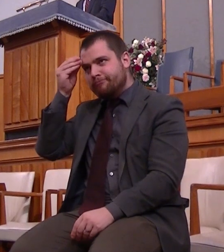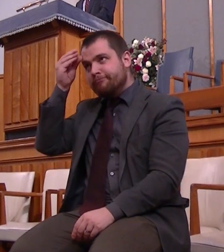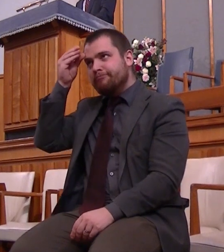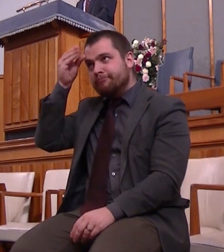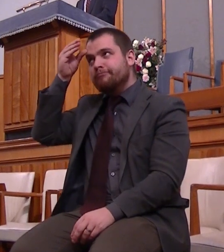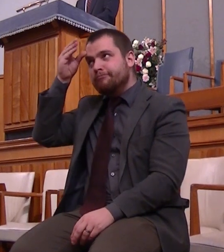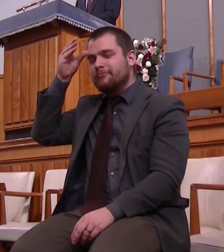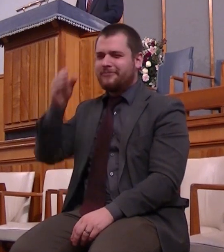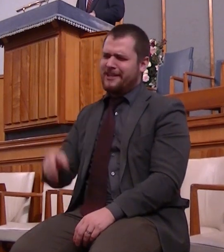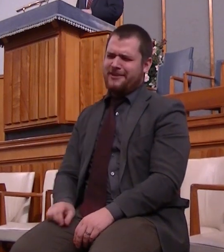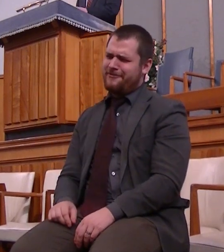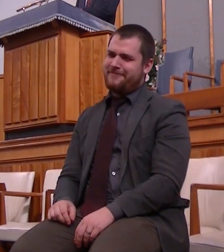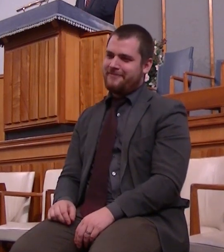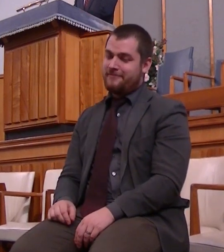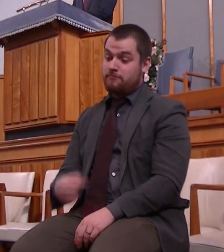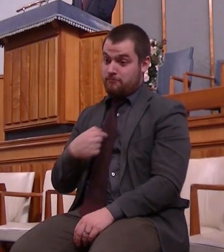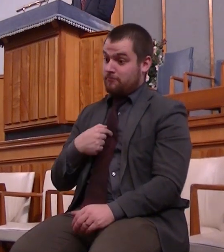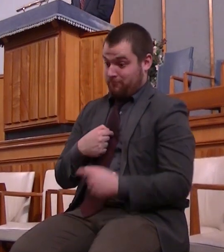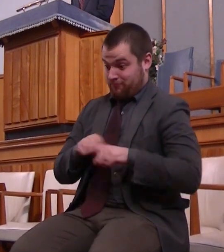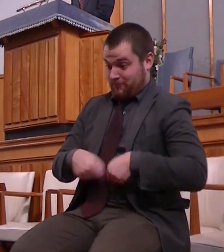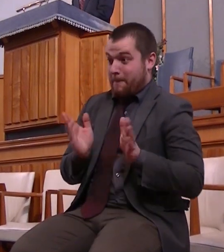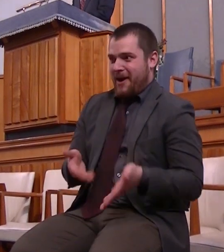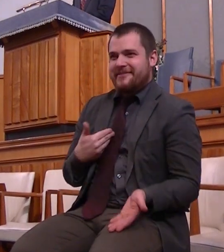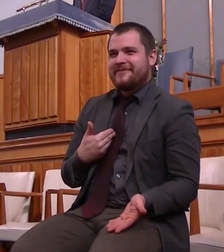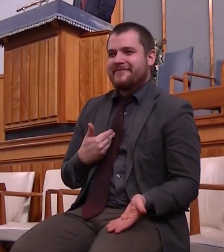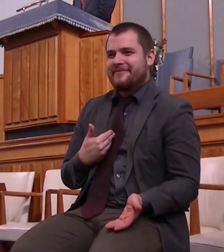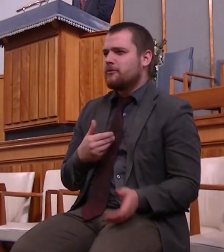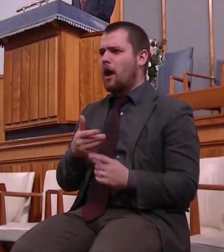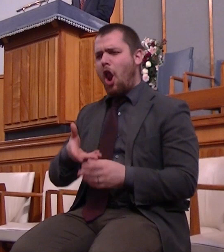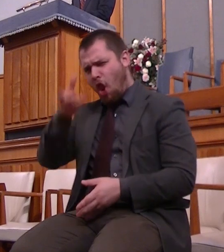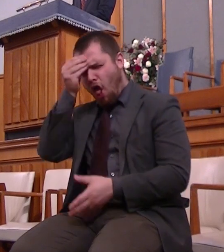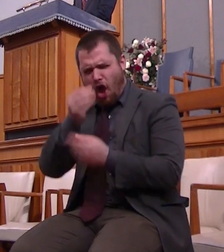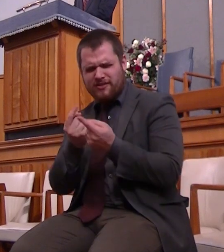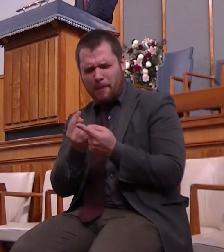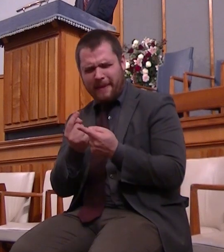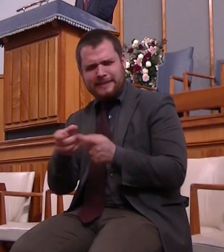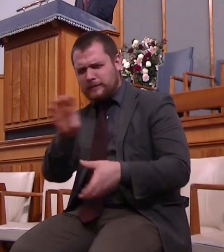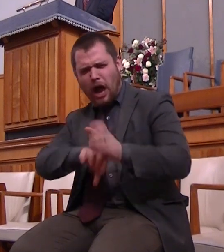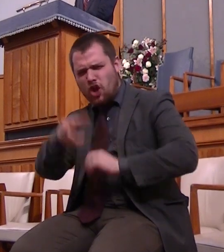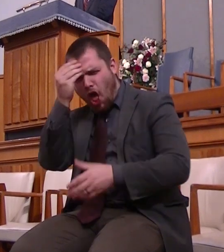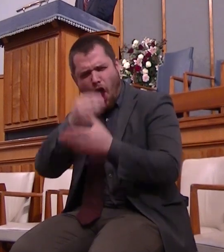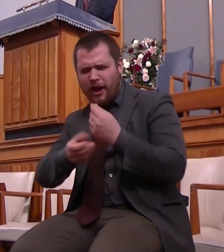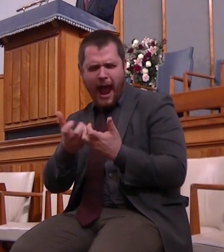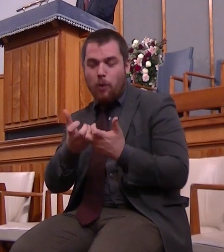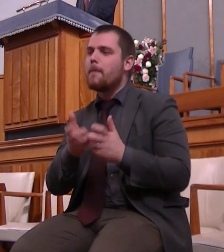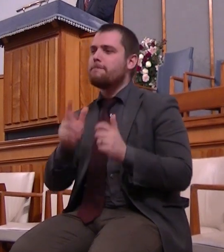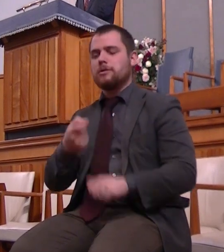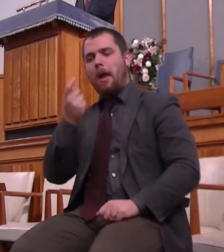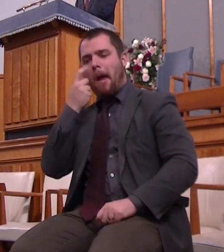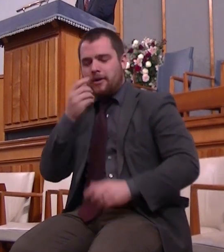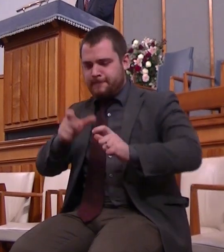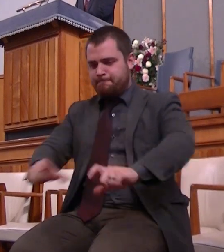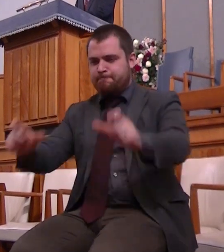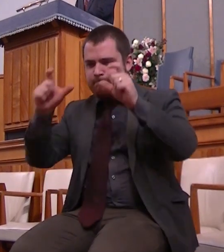all. God didn't need to conduct any experiments to know how to do science on a massive scale and